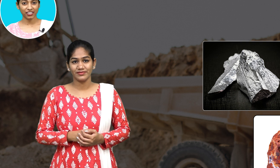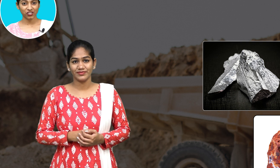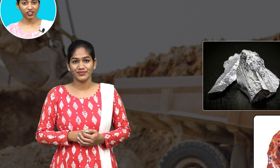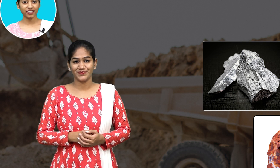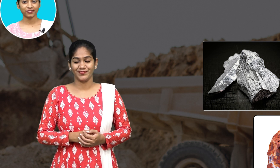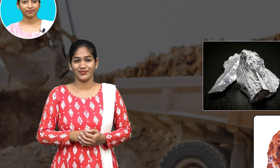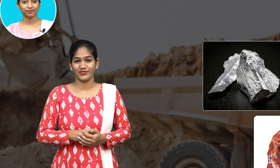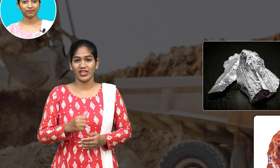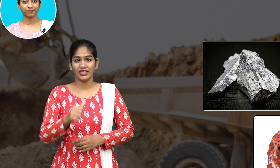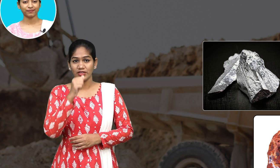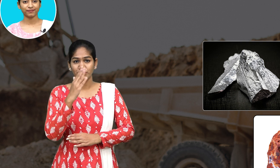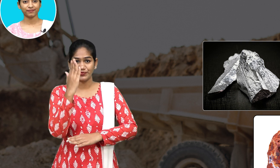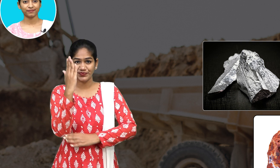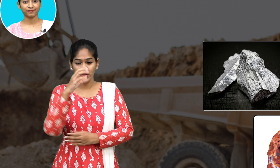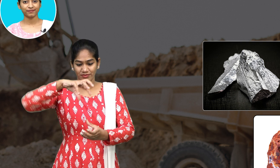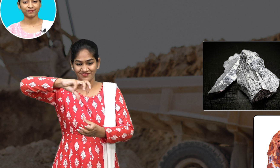Bottling industry,